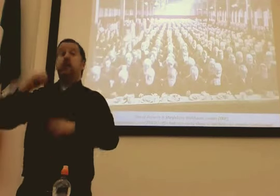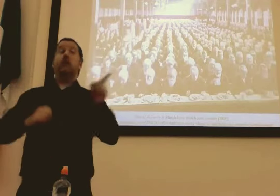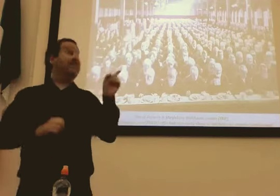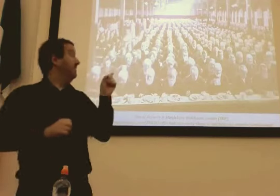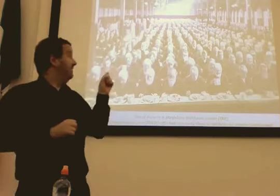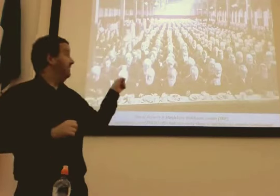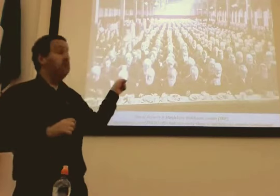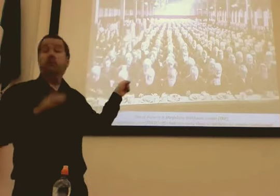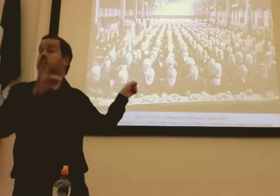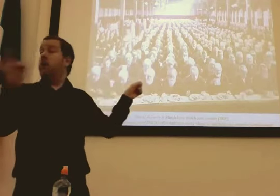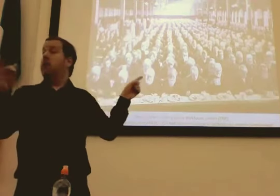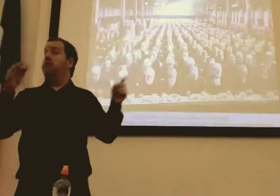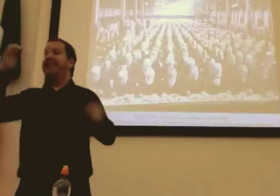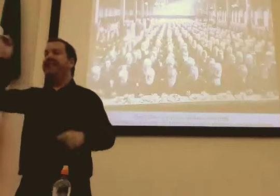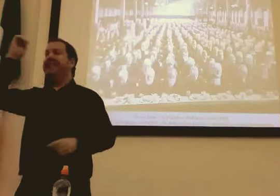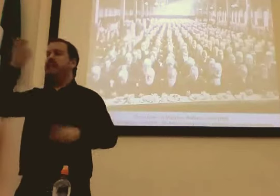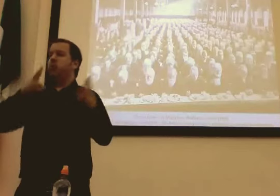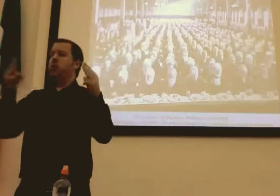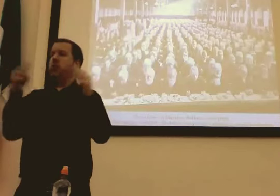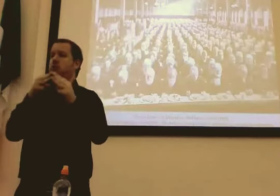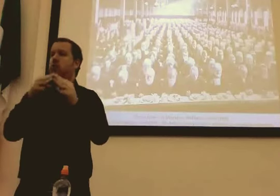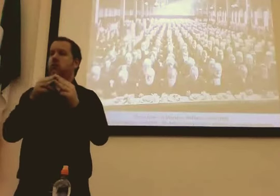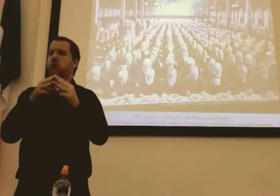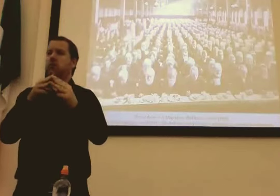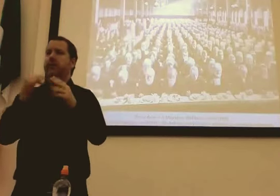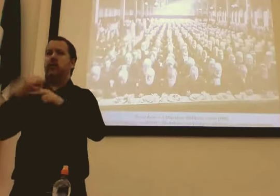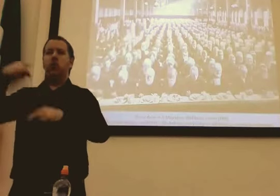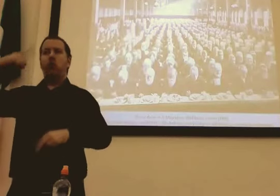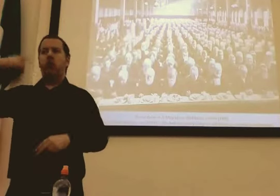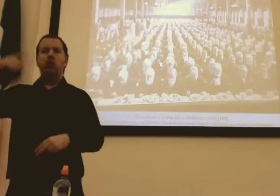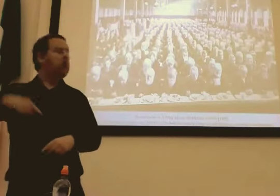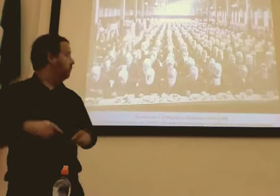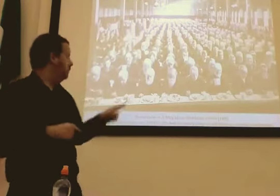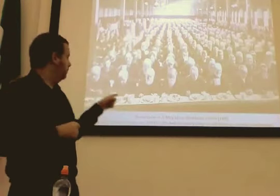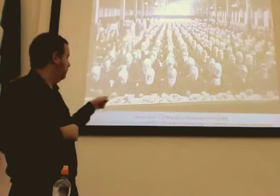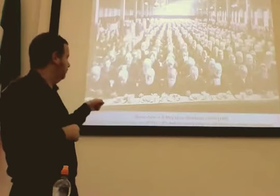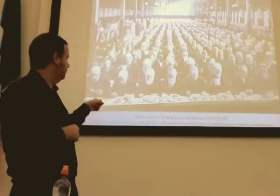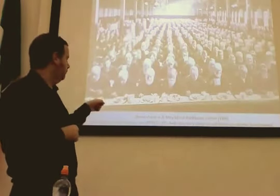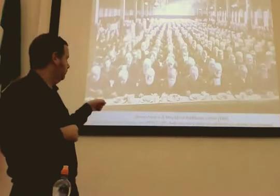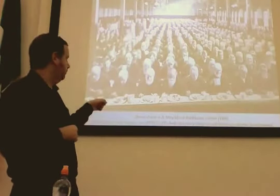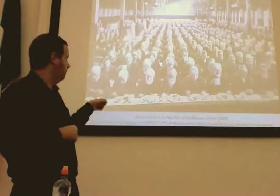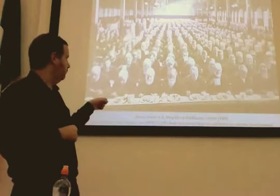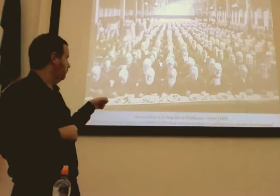different workhouses in England. And this is one of those from London.